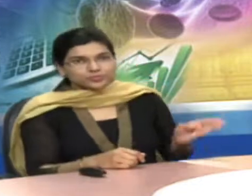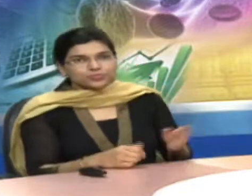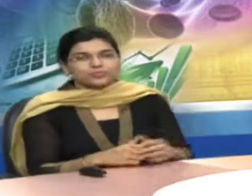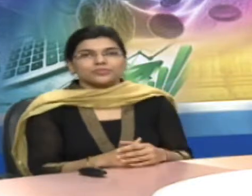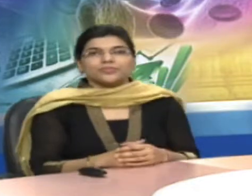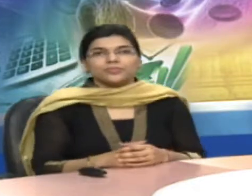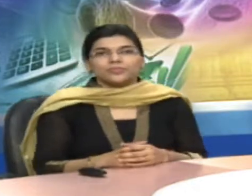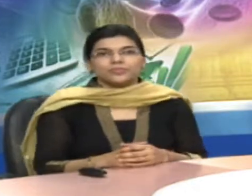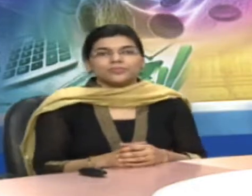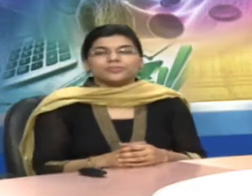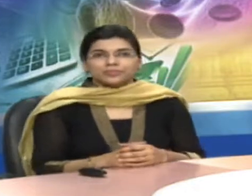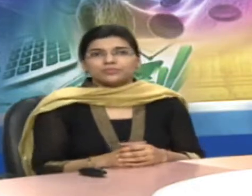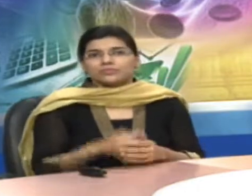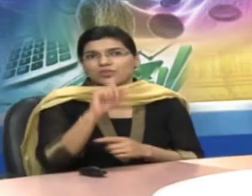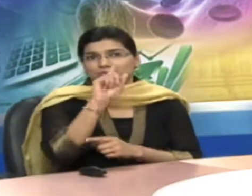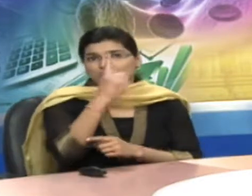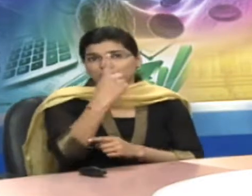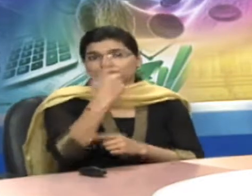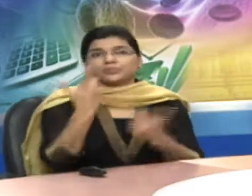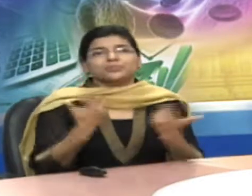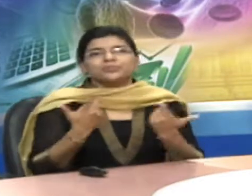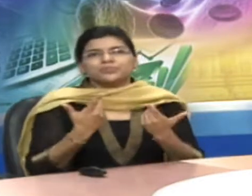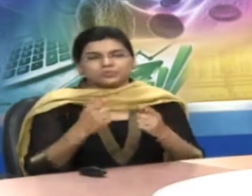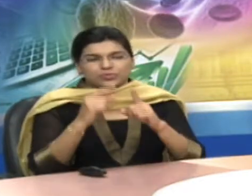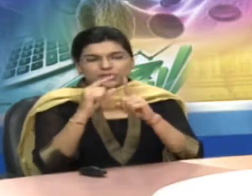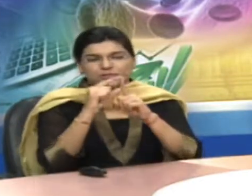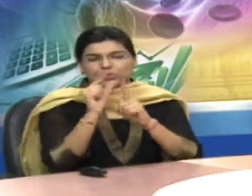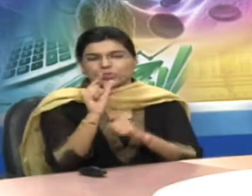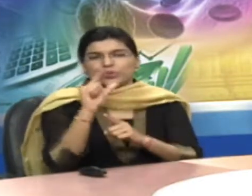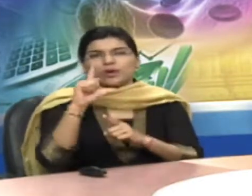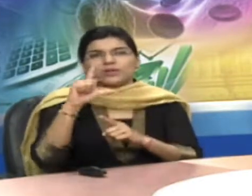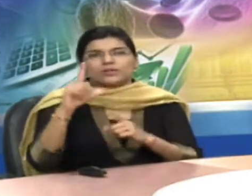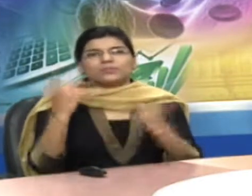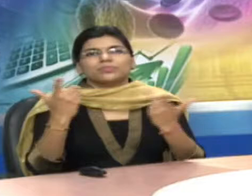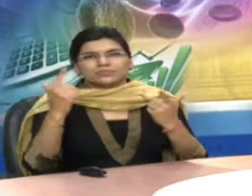You can see there on the screen. First word is dull.